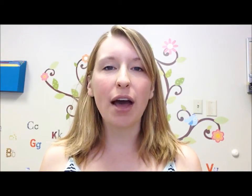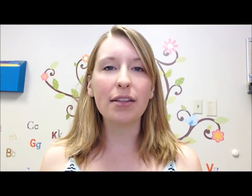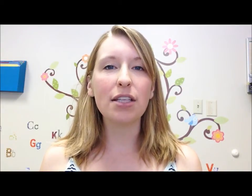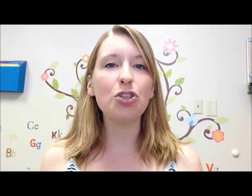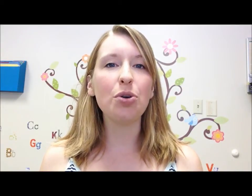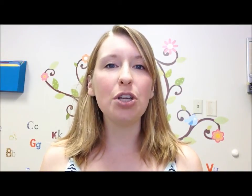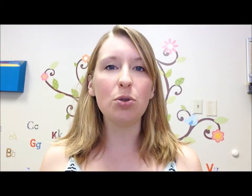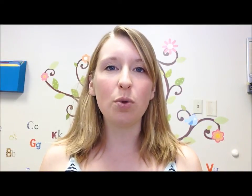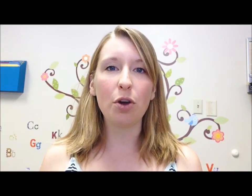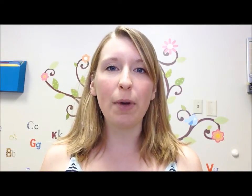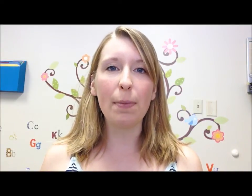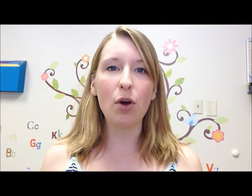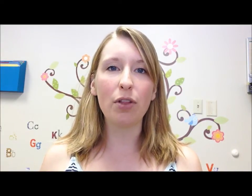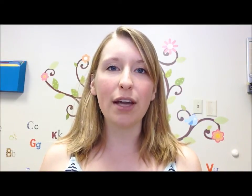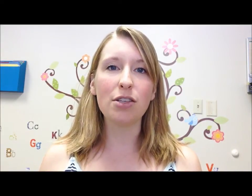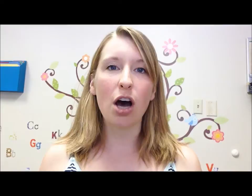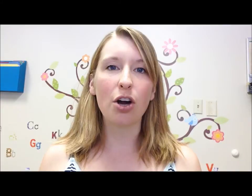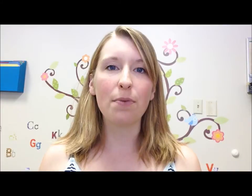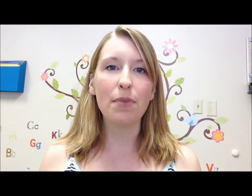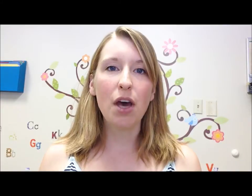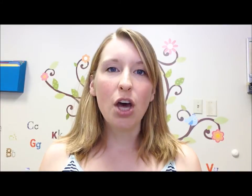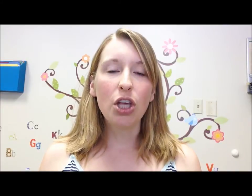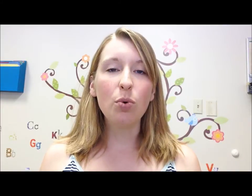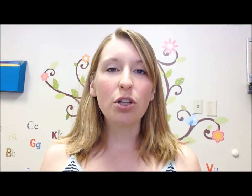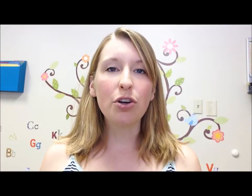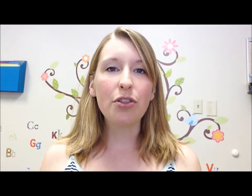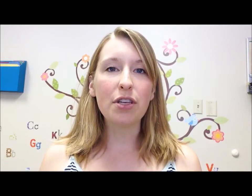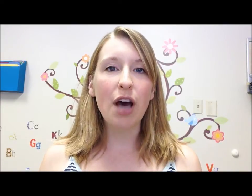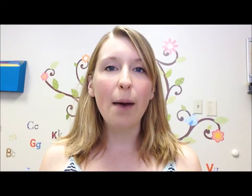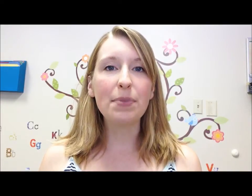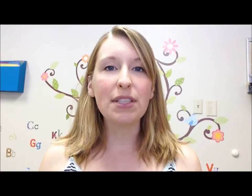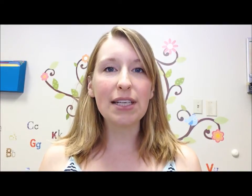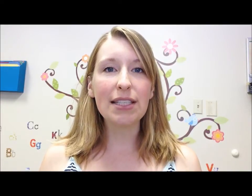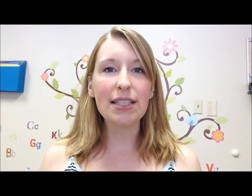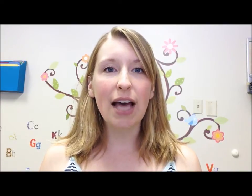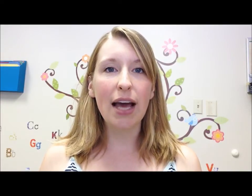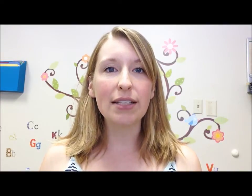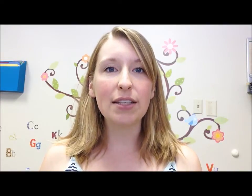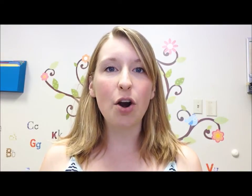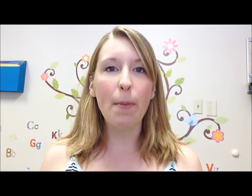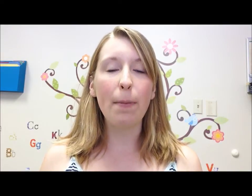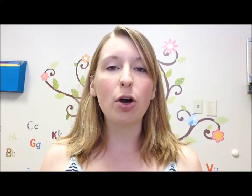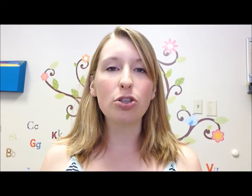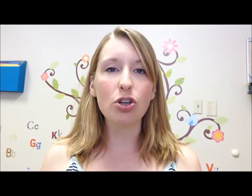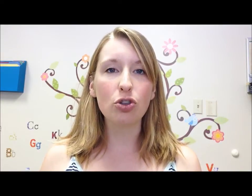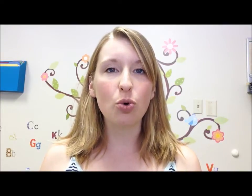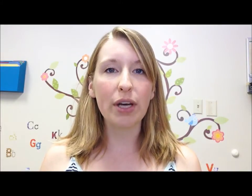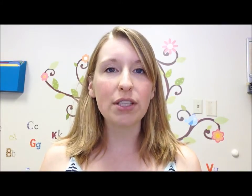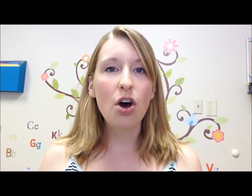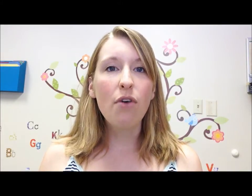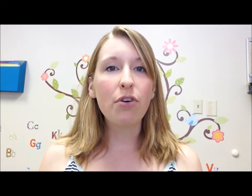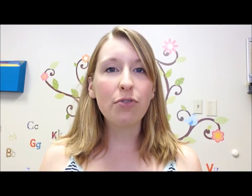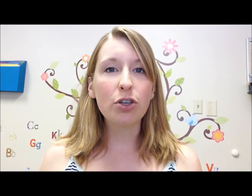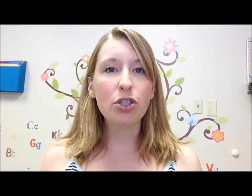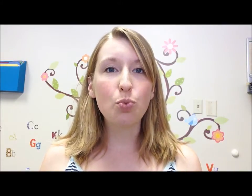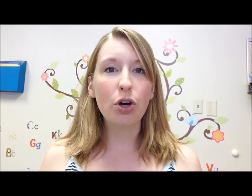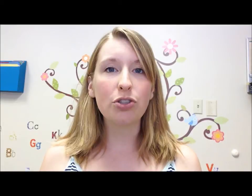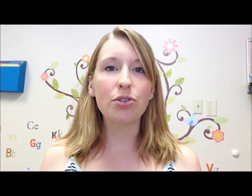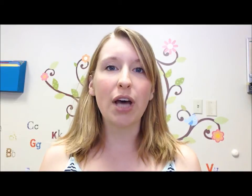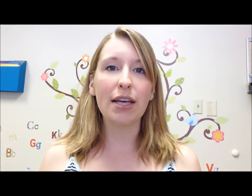that you can use with your baby or late talker. You will learn the top 60 signs that are my personal choice for first words or signs to